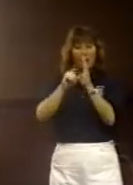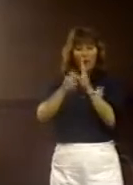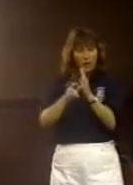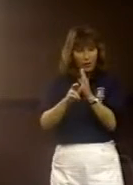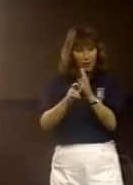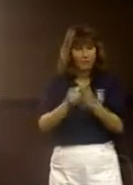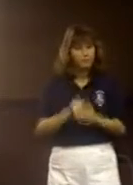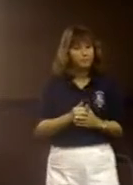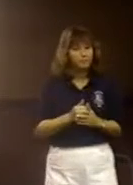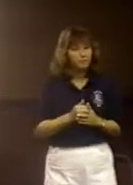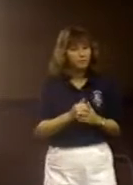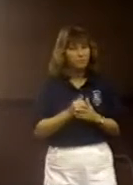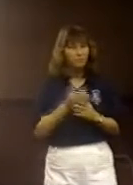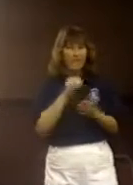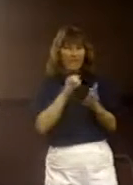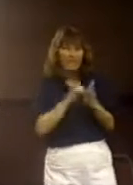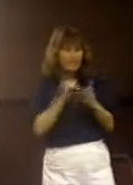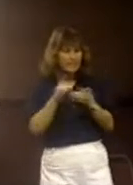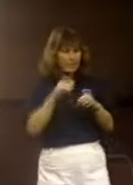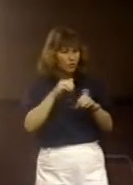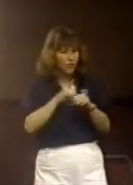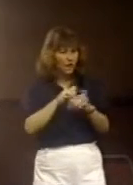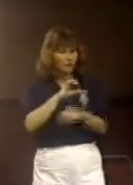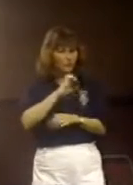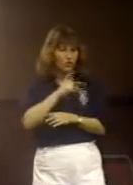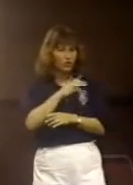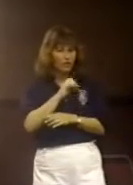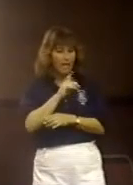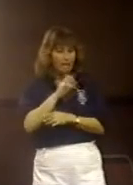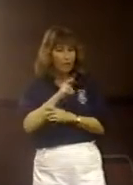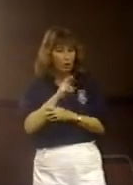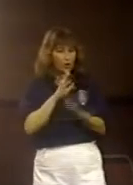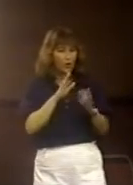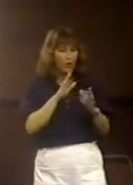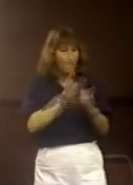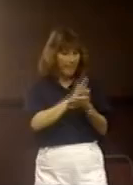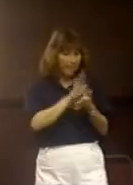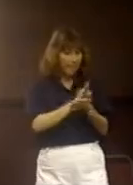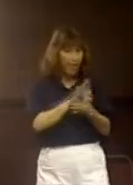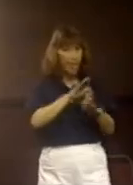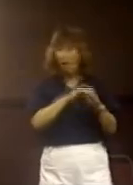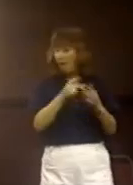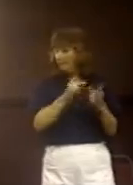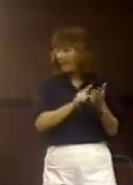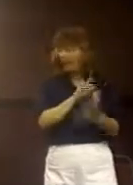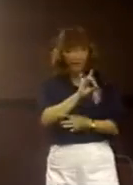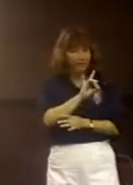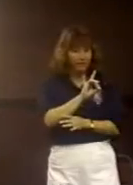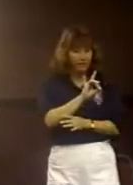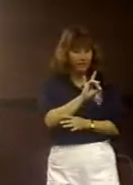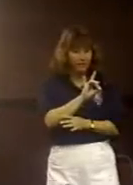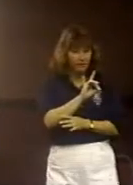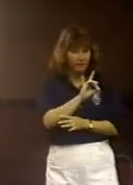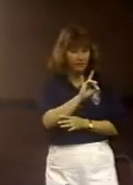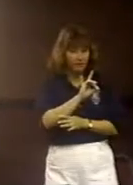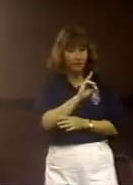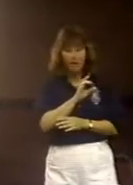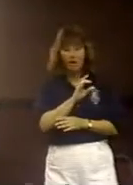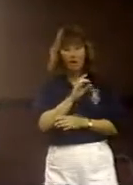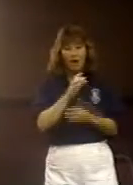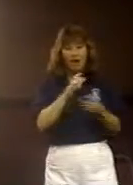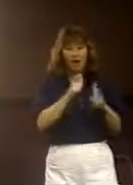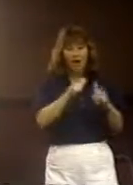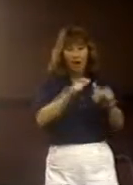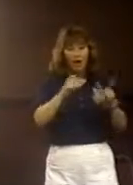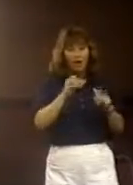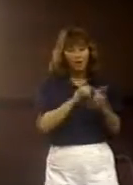later, and this is described in a Schick and Mulder paper on page 8, a lot